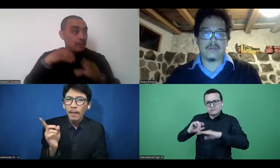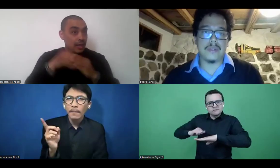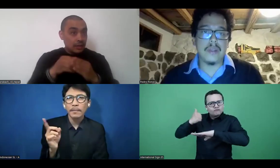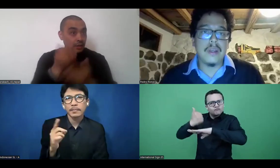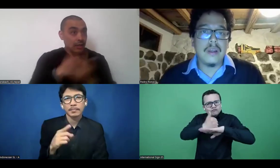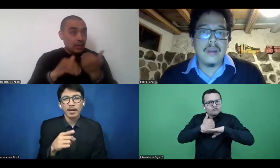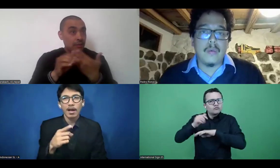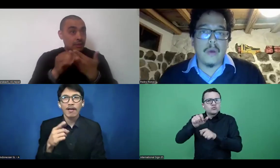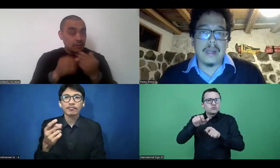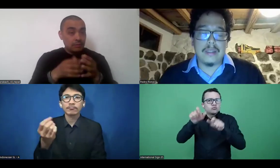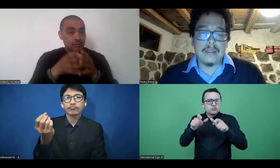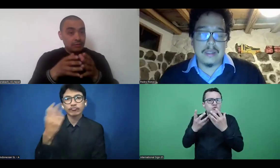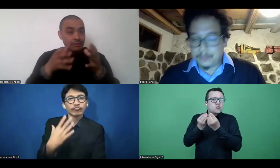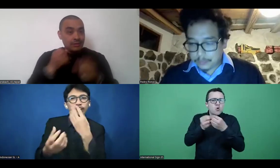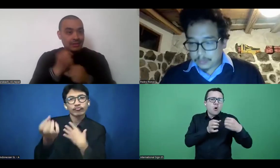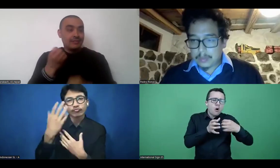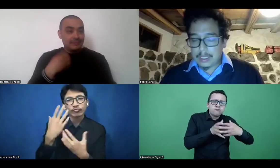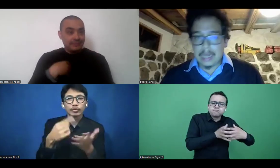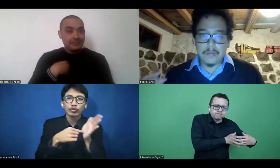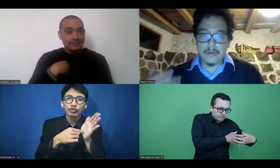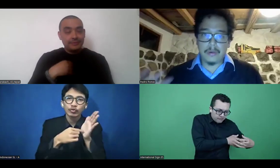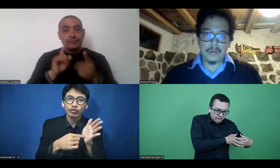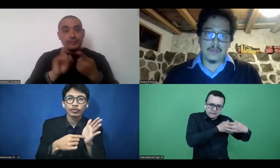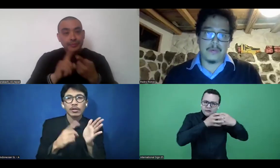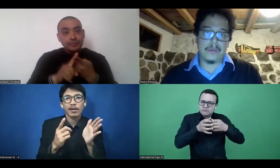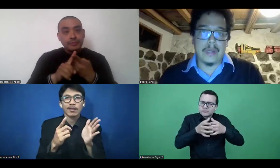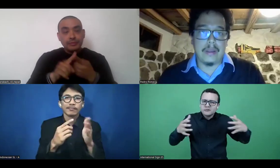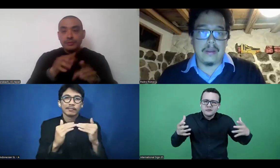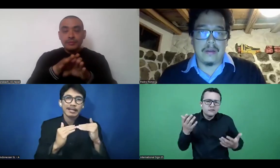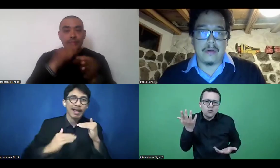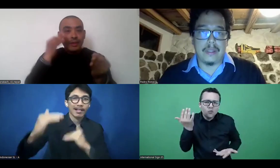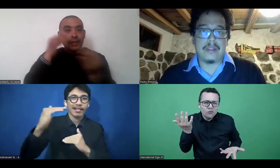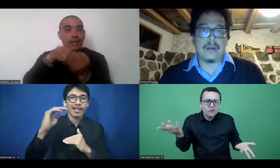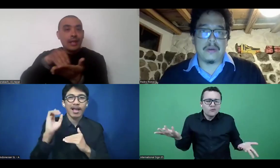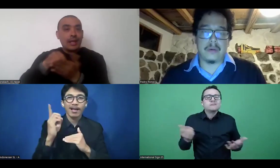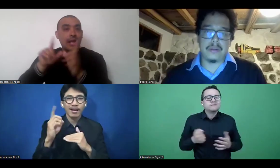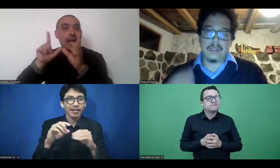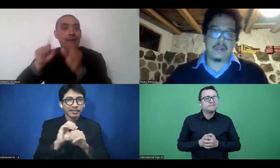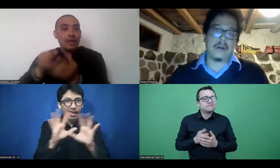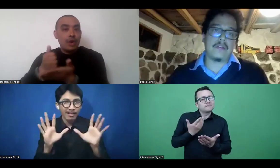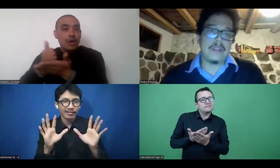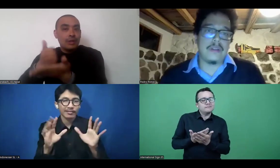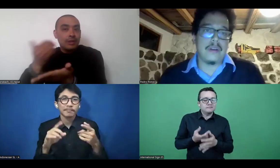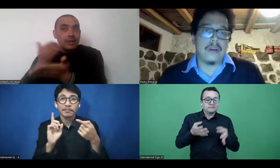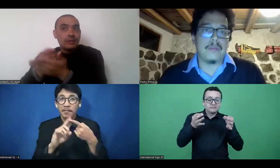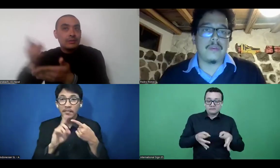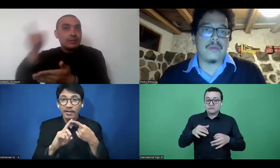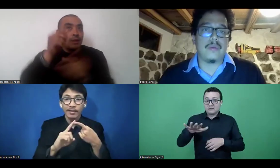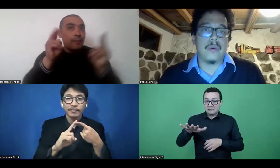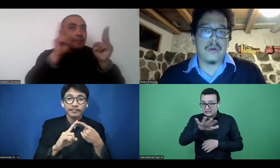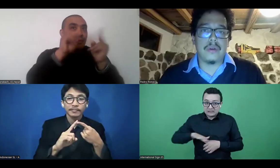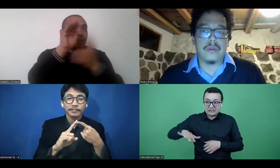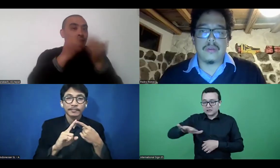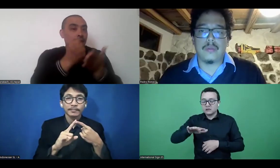marginalized groups. One is that a lot of focus was put by grantees across these geographies